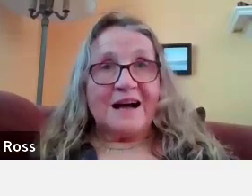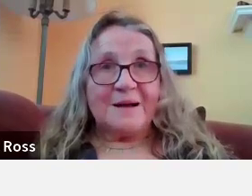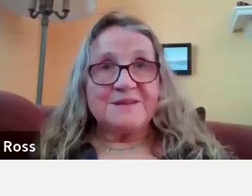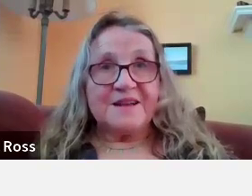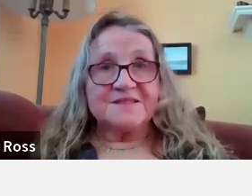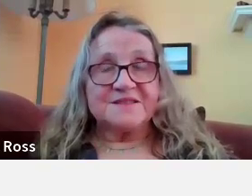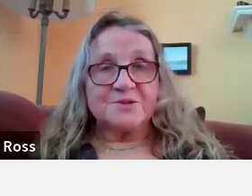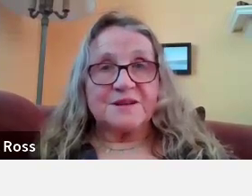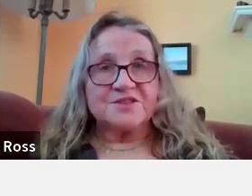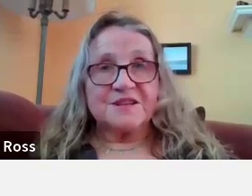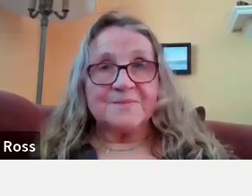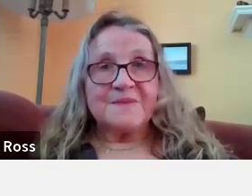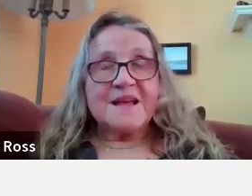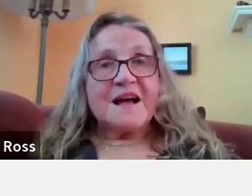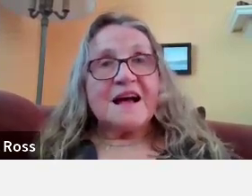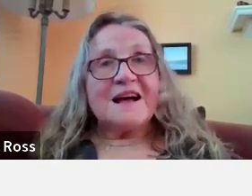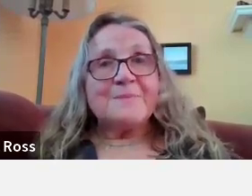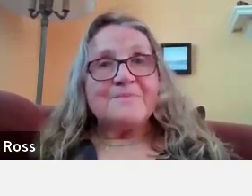to calm down the situation.